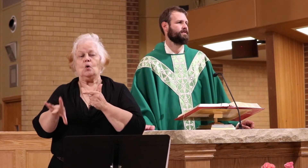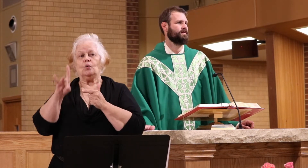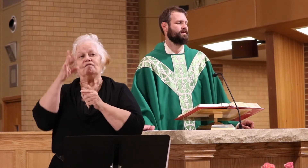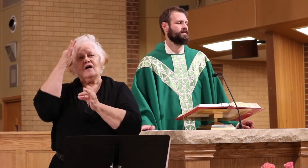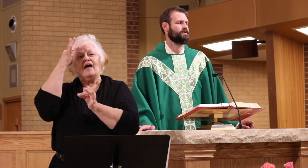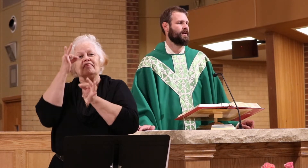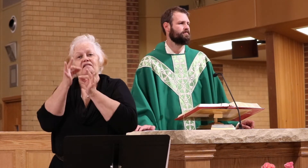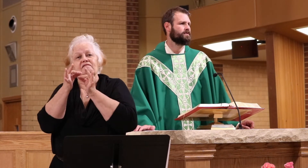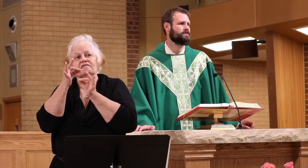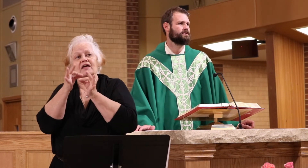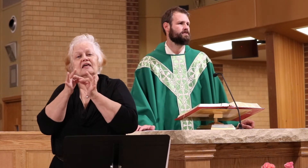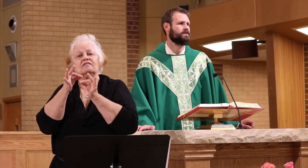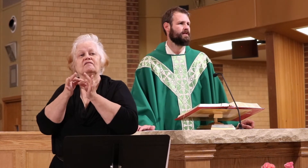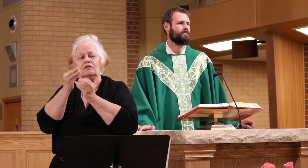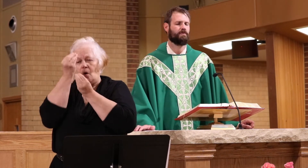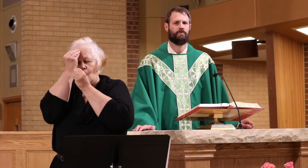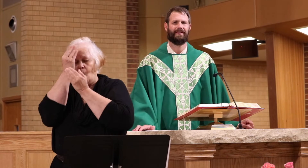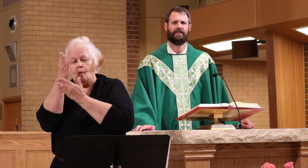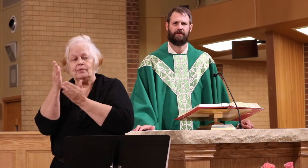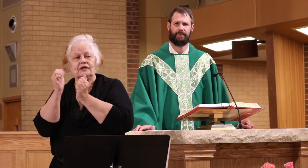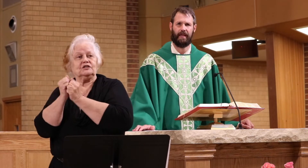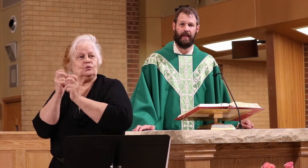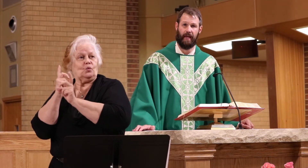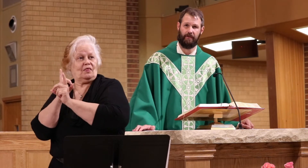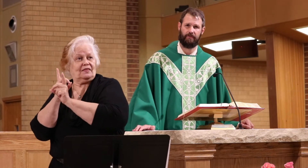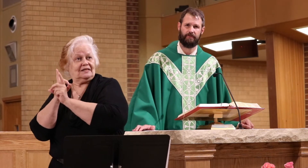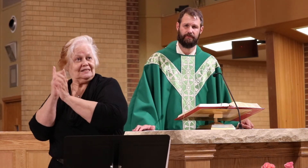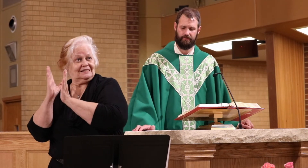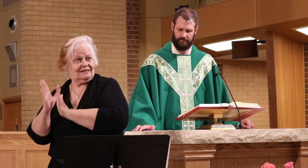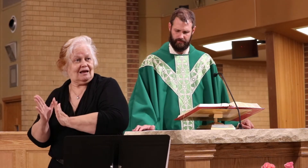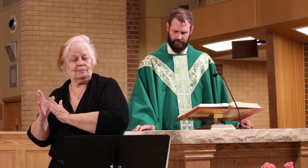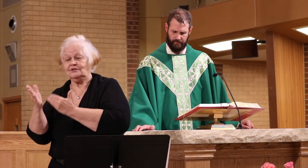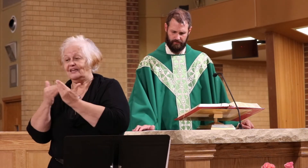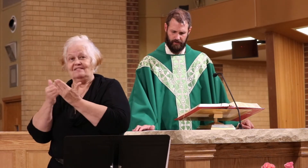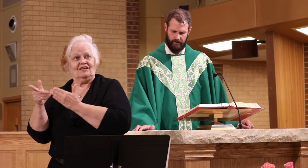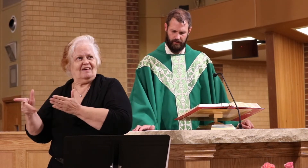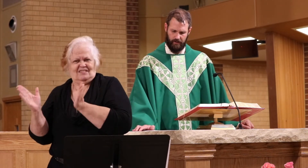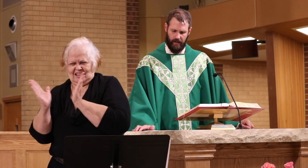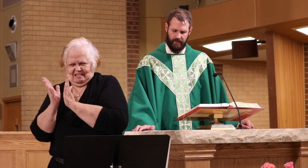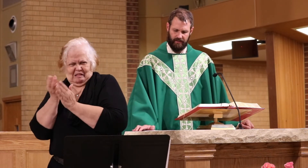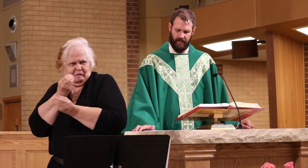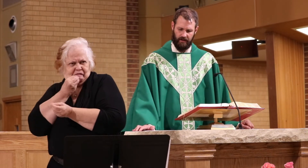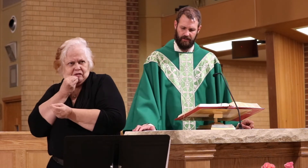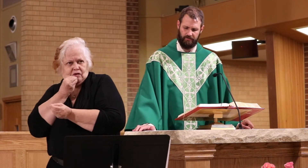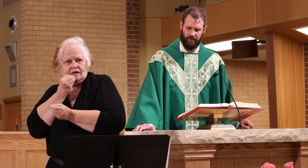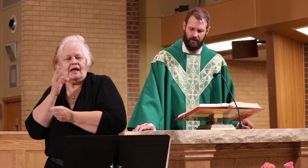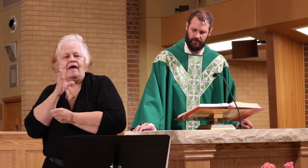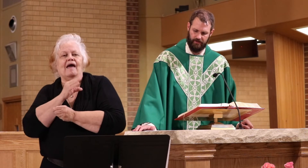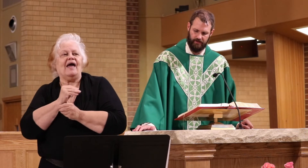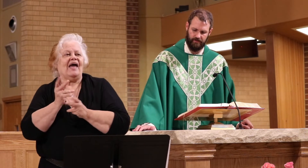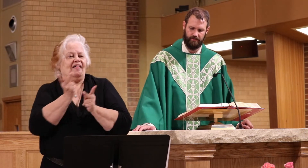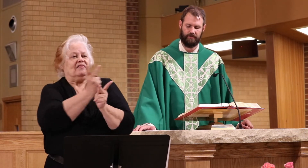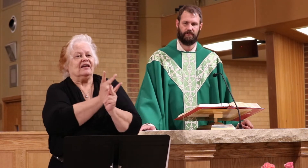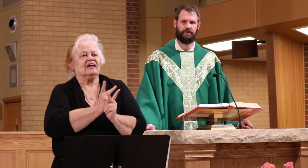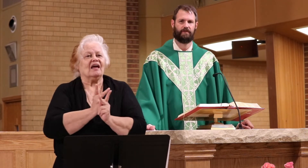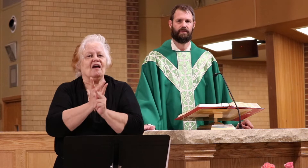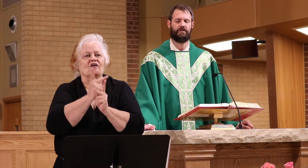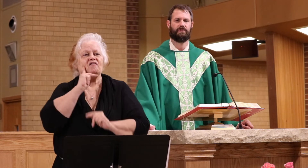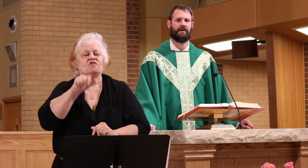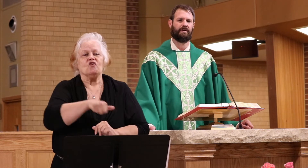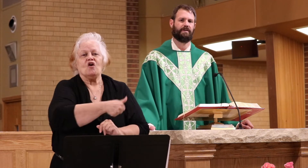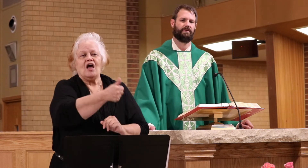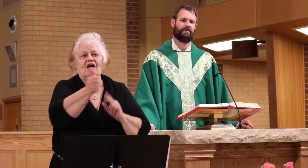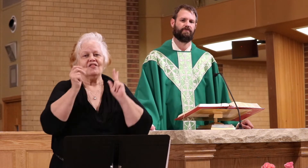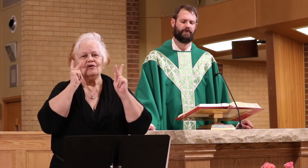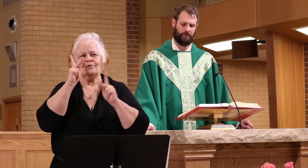obedience in the disciples, even with what little they have. And the caring for others and